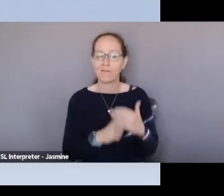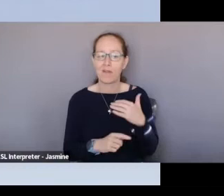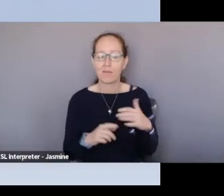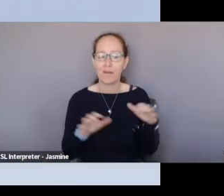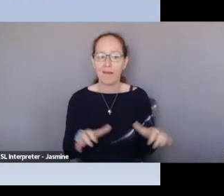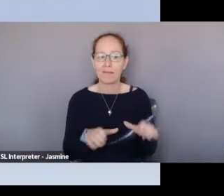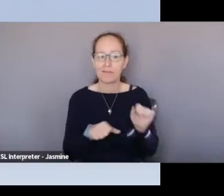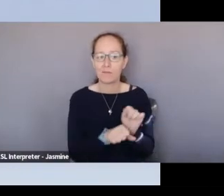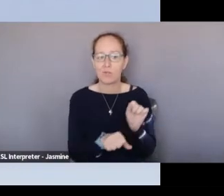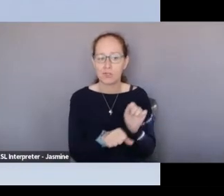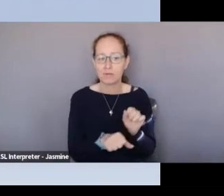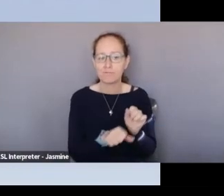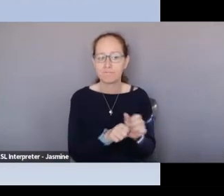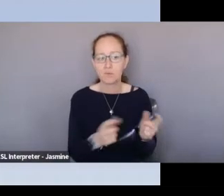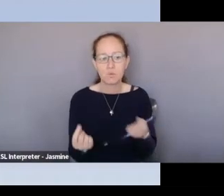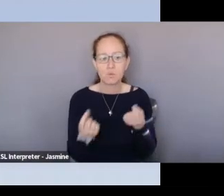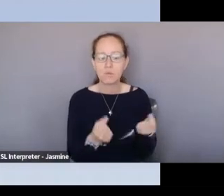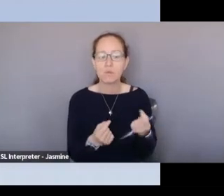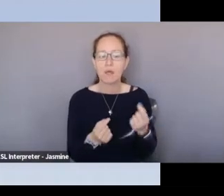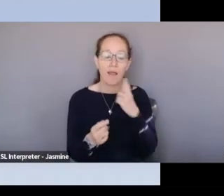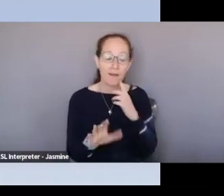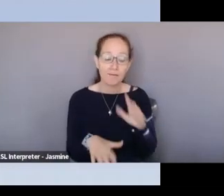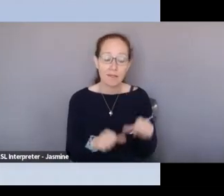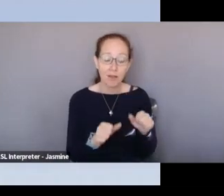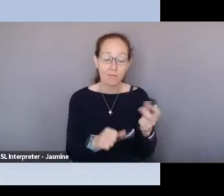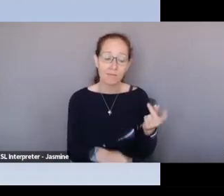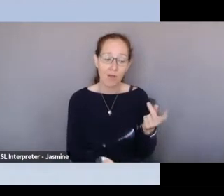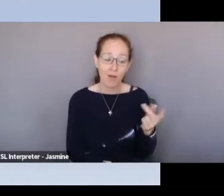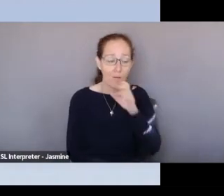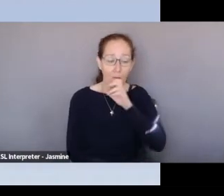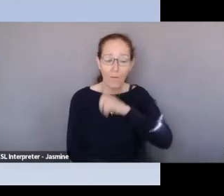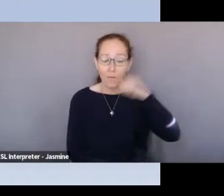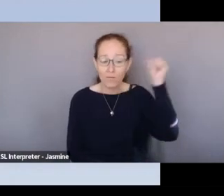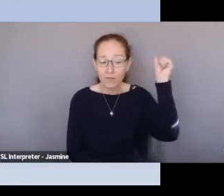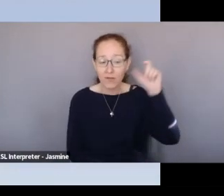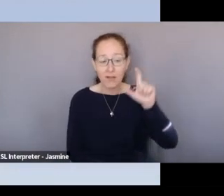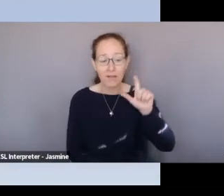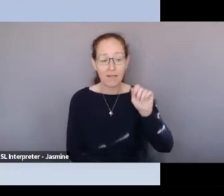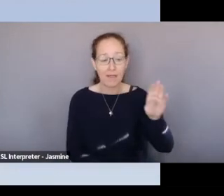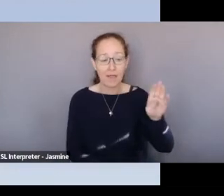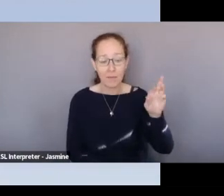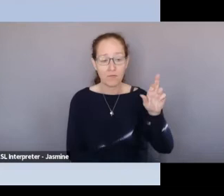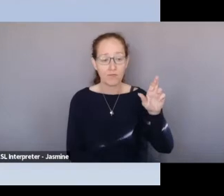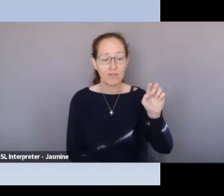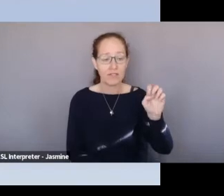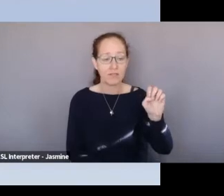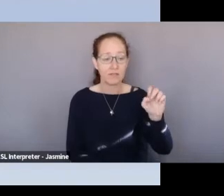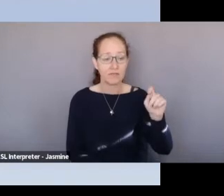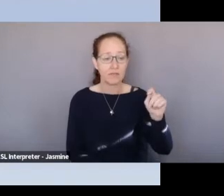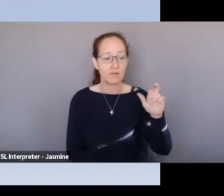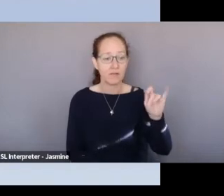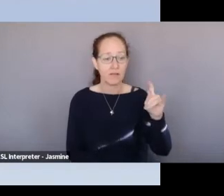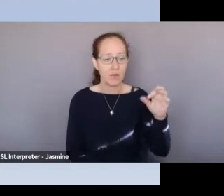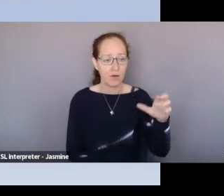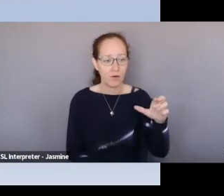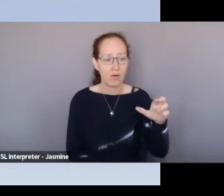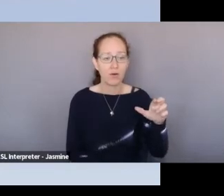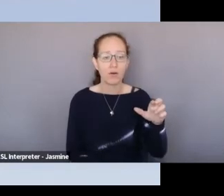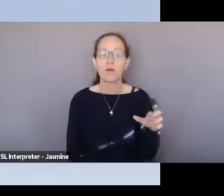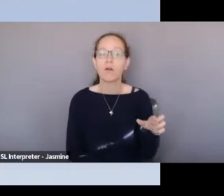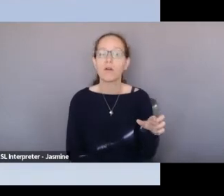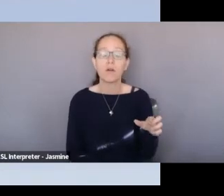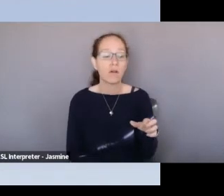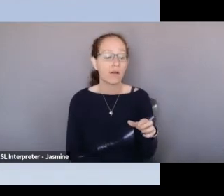Labrador Retriever. Labs are notorious for trying to eat everything, and I kept pulling stuff out of her mouth and realizing a ton of it was